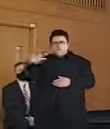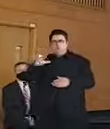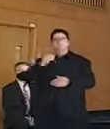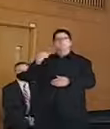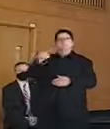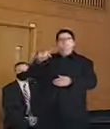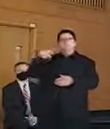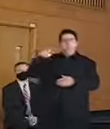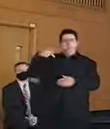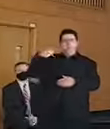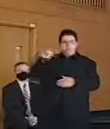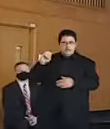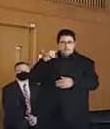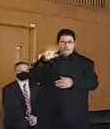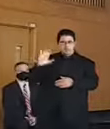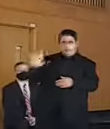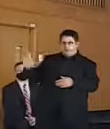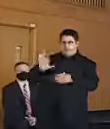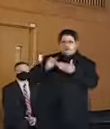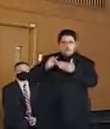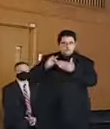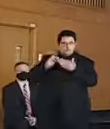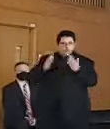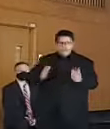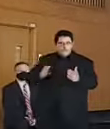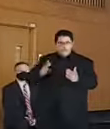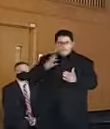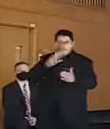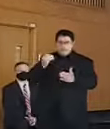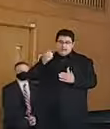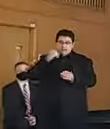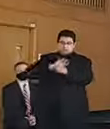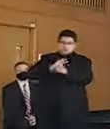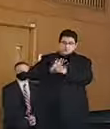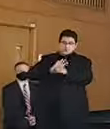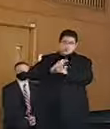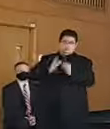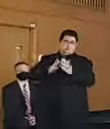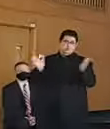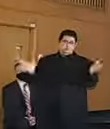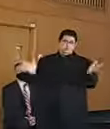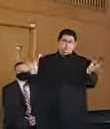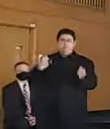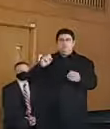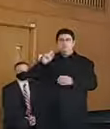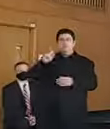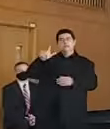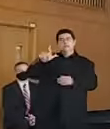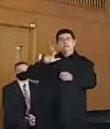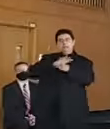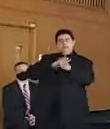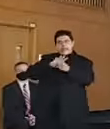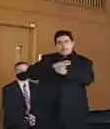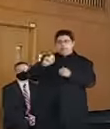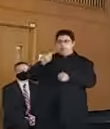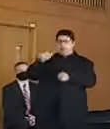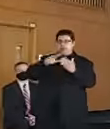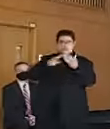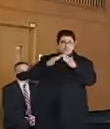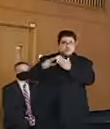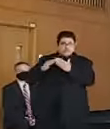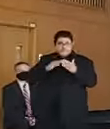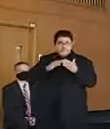leadership in this in education, as well as around COVID in general. St. Louis County, St. Louis City, the